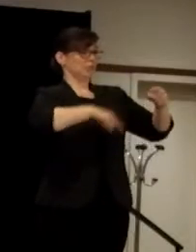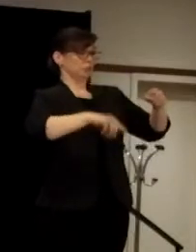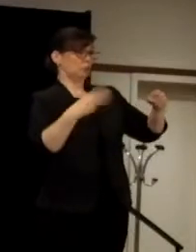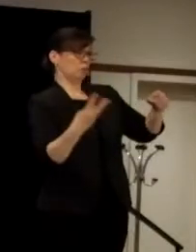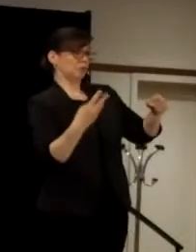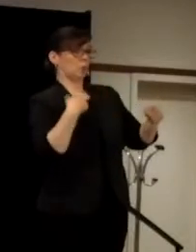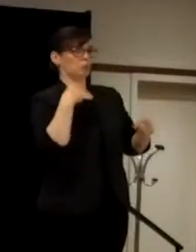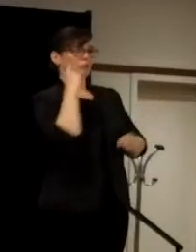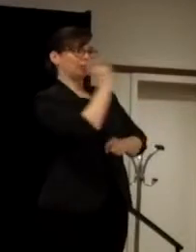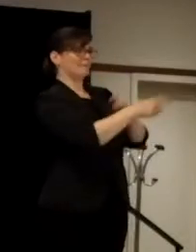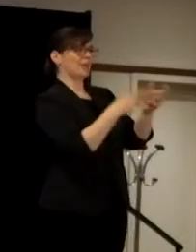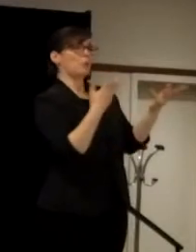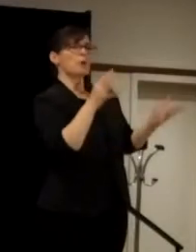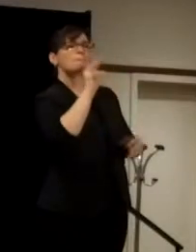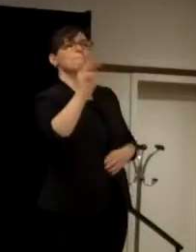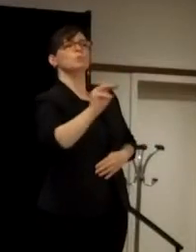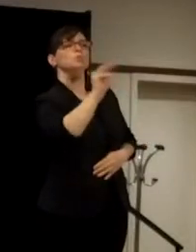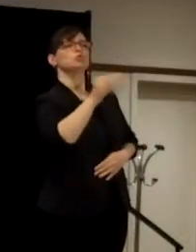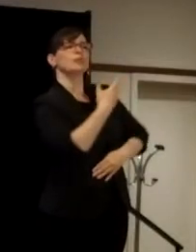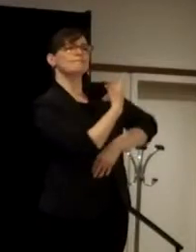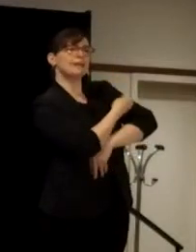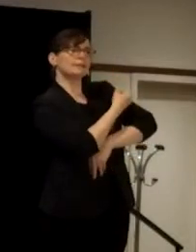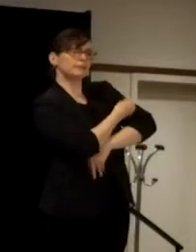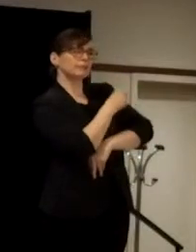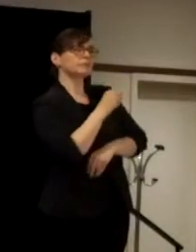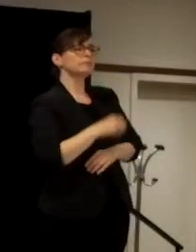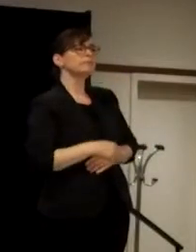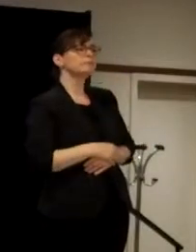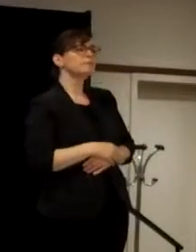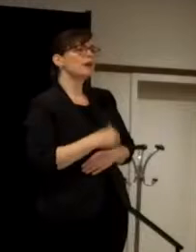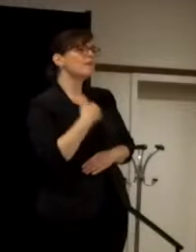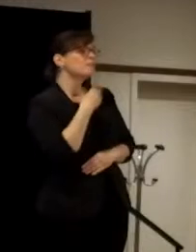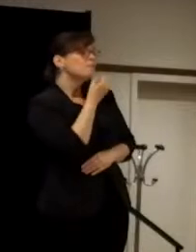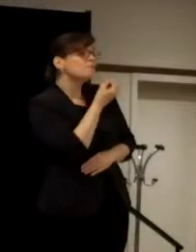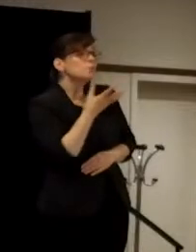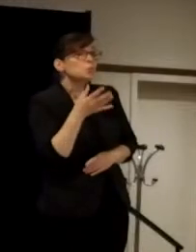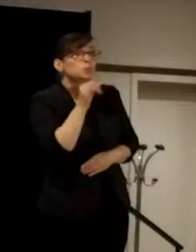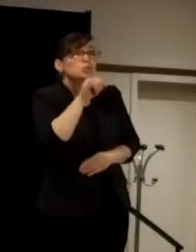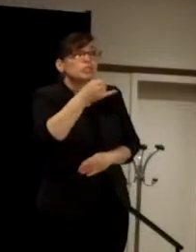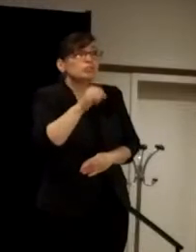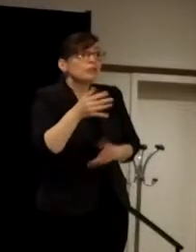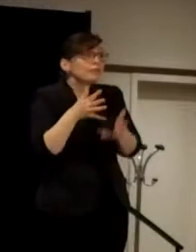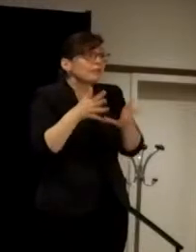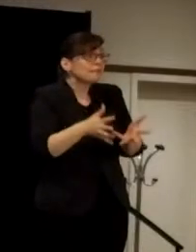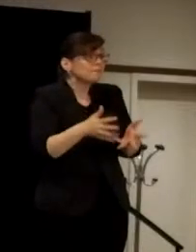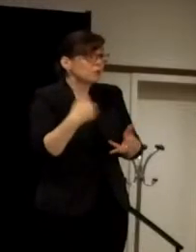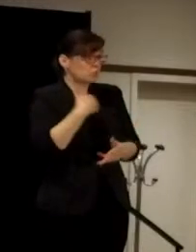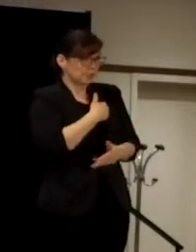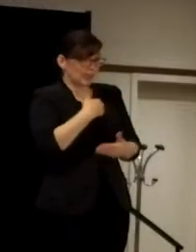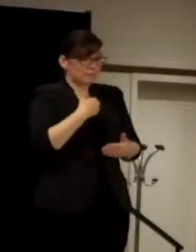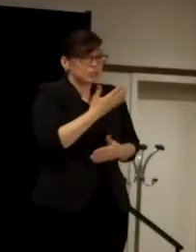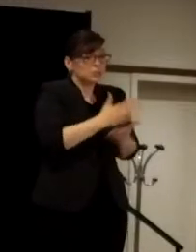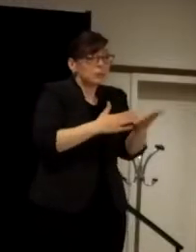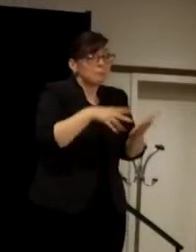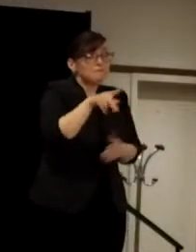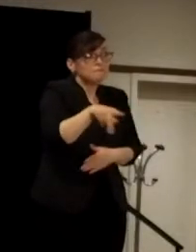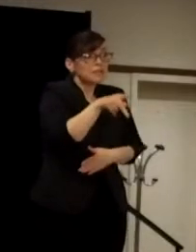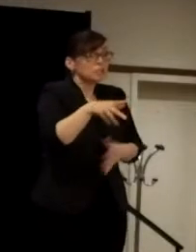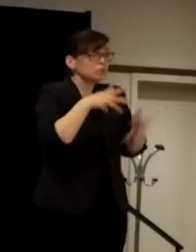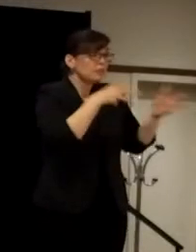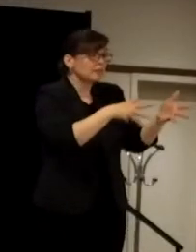will be the new vaccine we receive. We still have some Johnson & Johnson and some Pfizer. Next week, which would